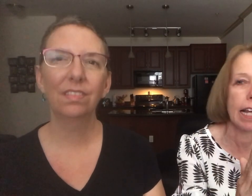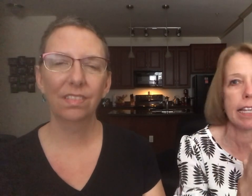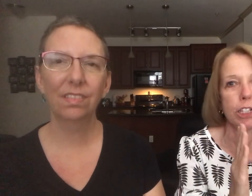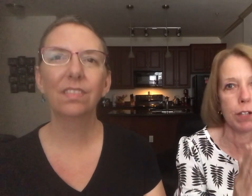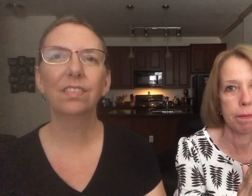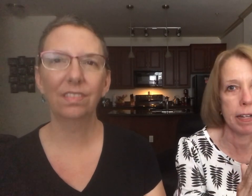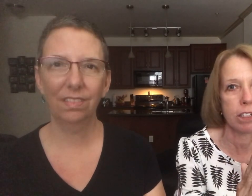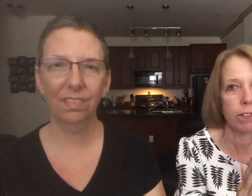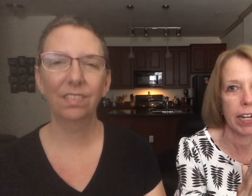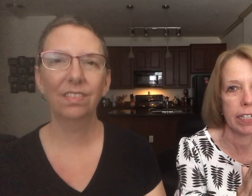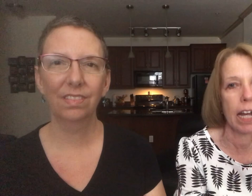then you hit Pennsylvania.